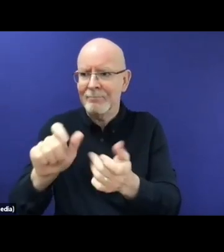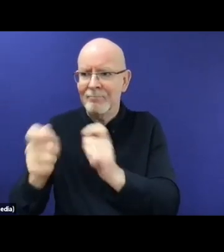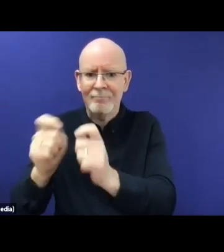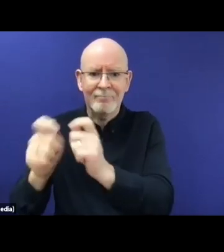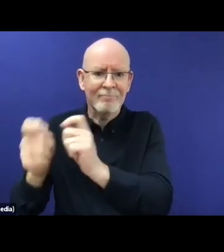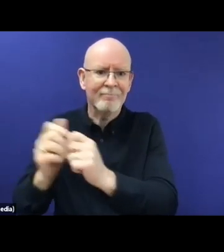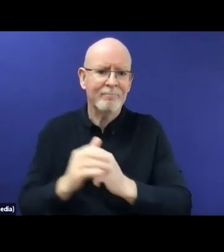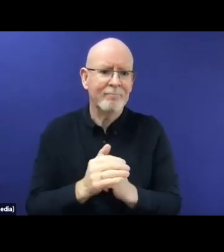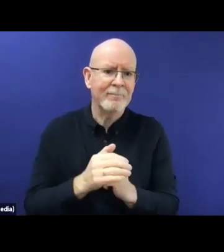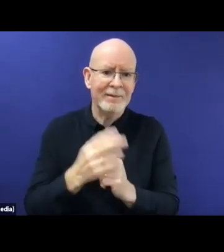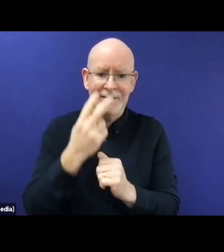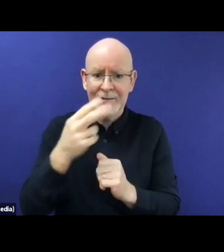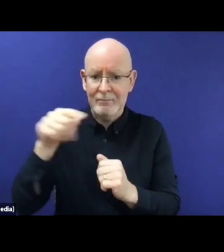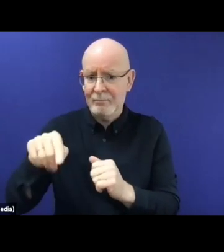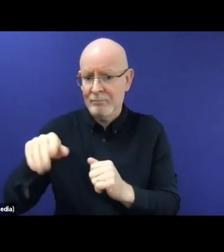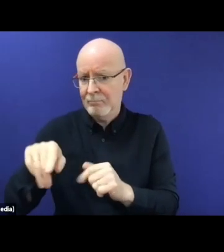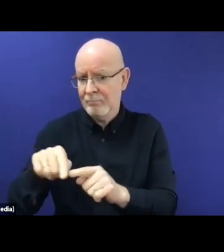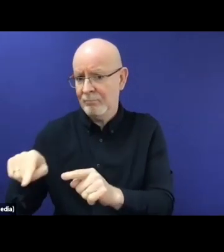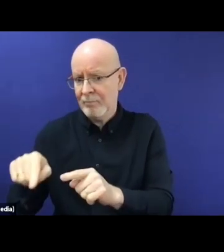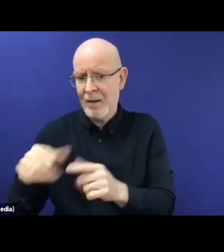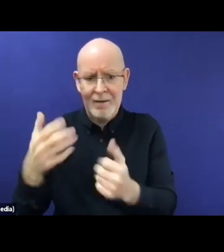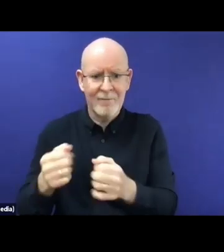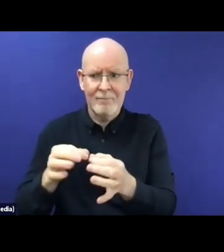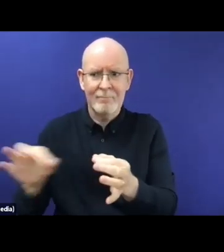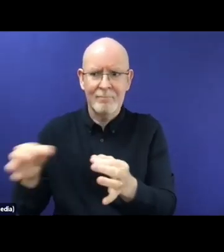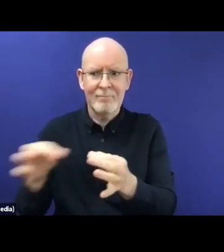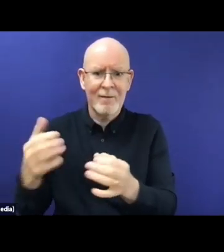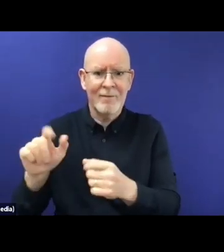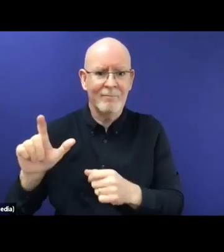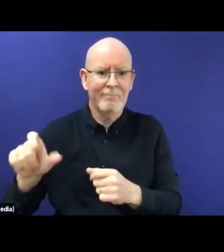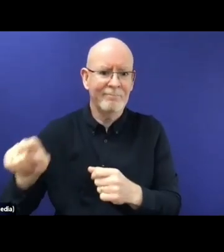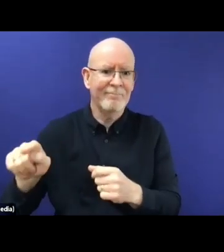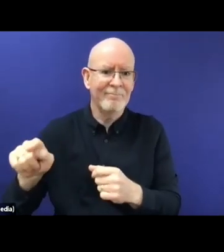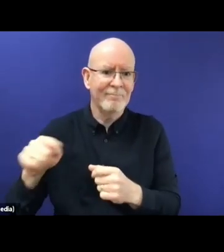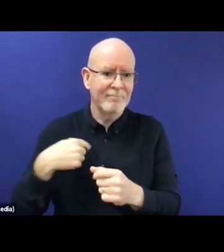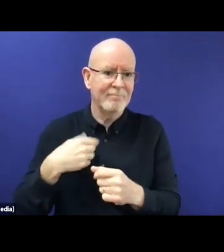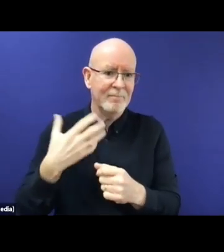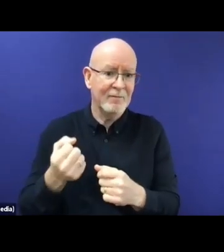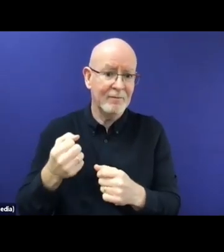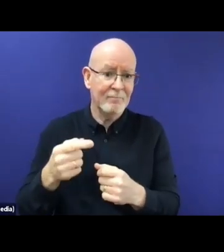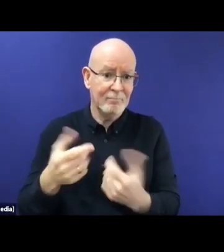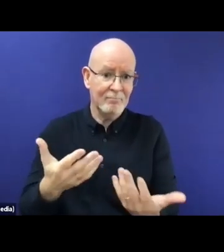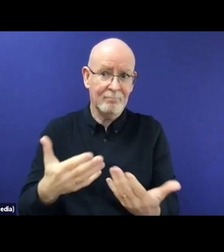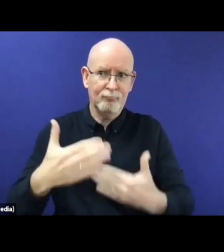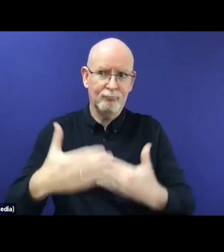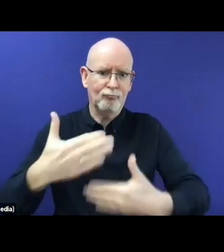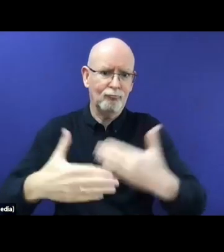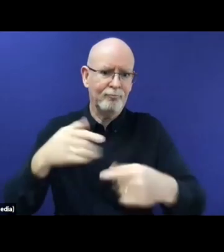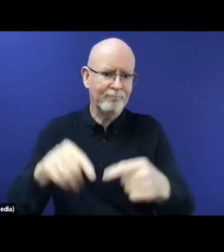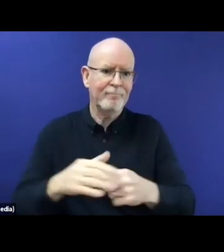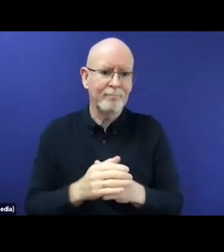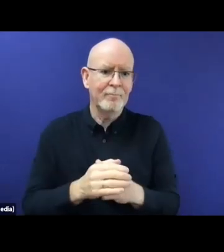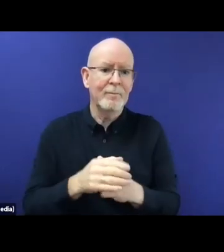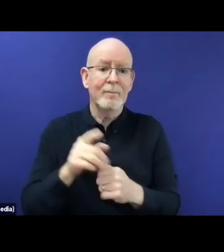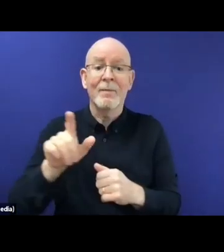can submit questions and comments throughout the event. They are being monitored, and once we've finished